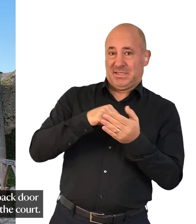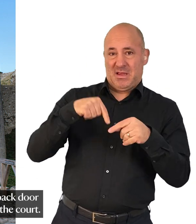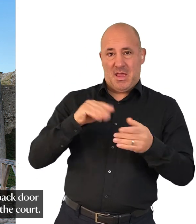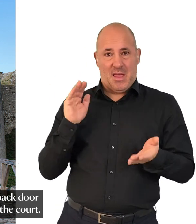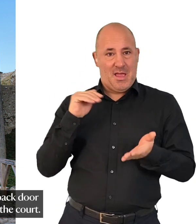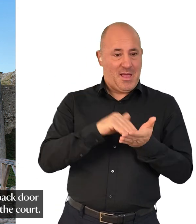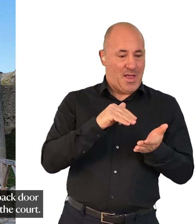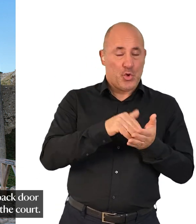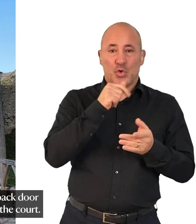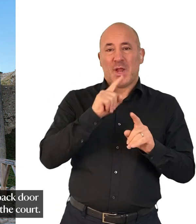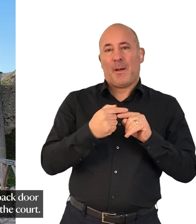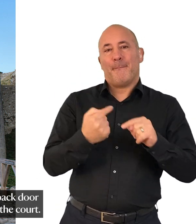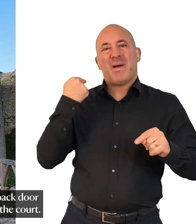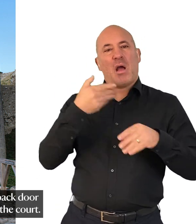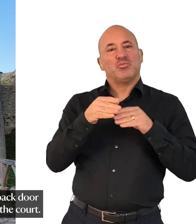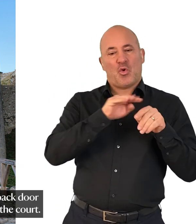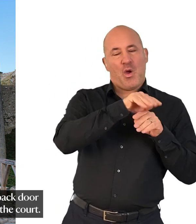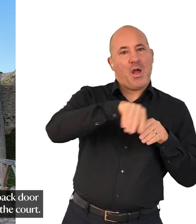ladies of the court.